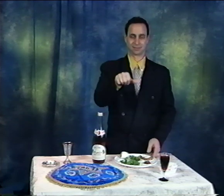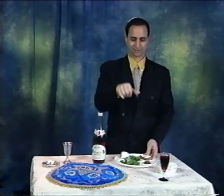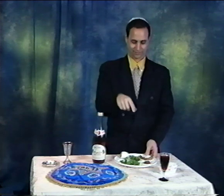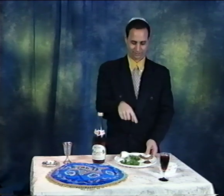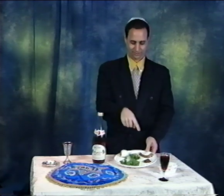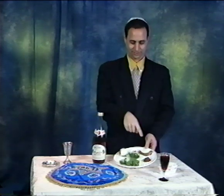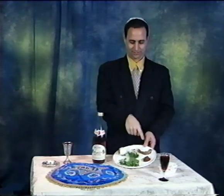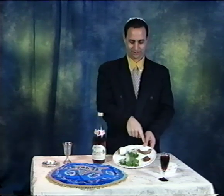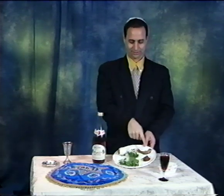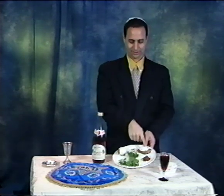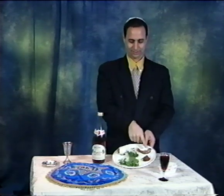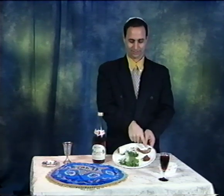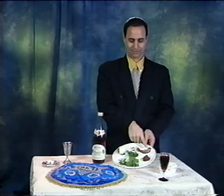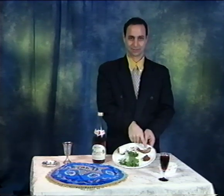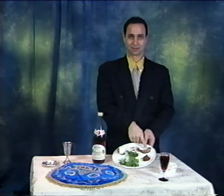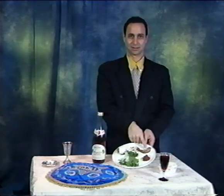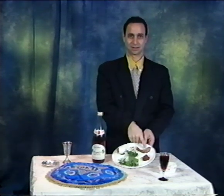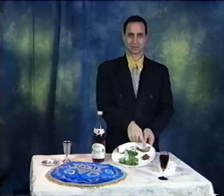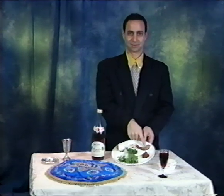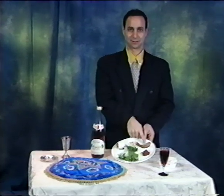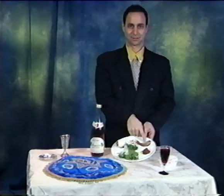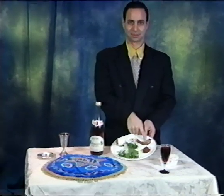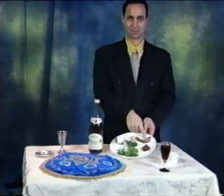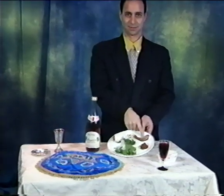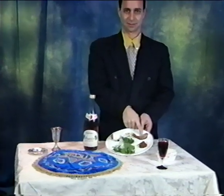Zeroah. Here it is.